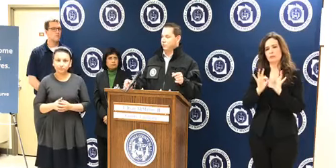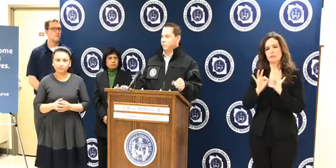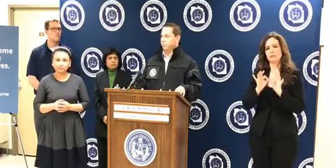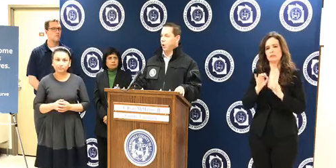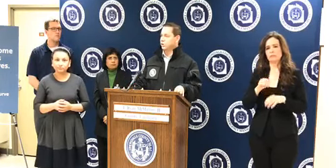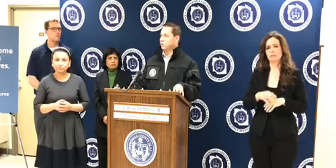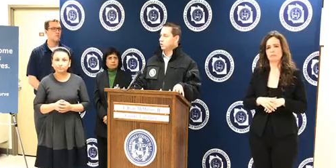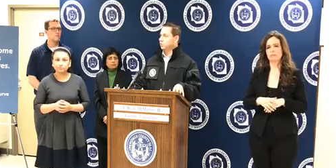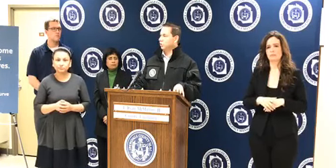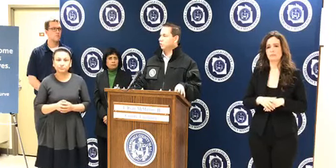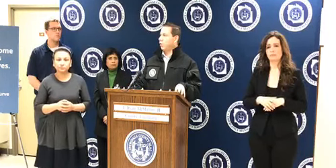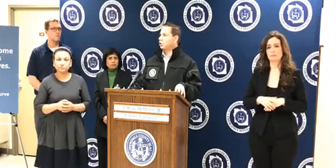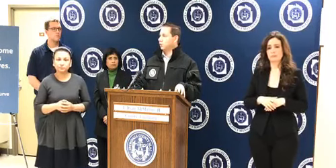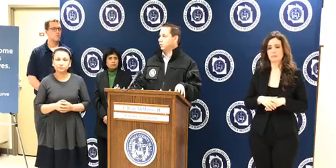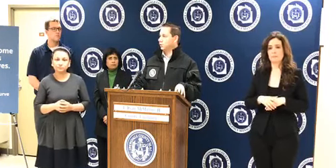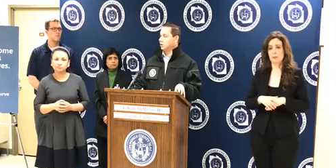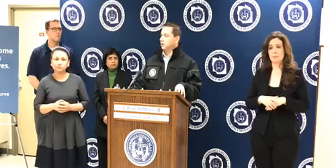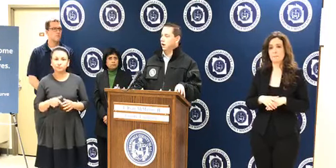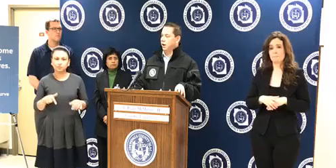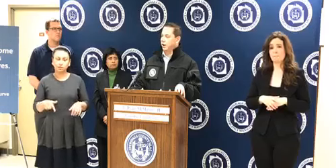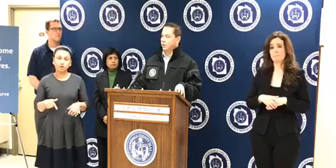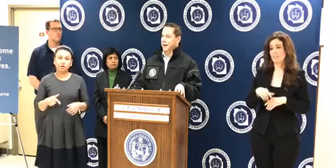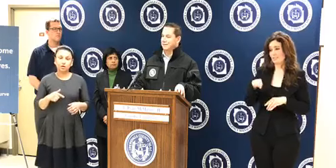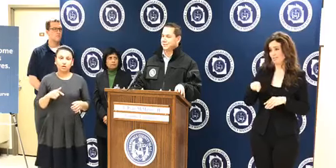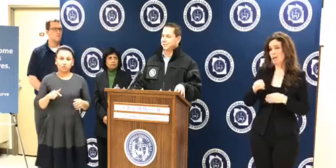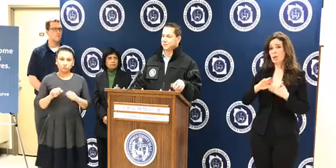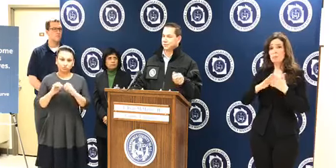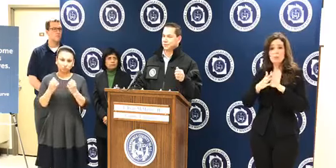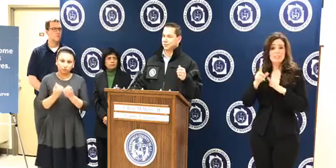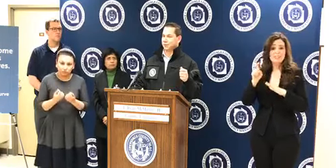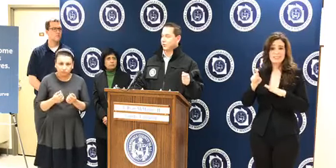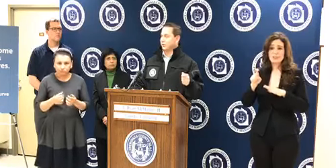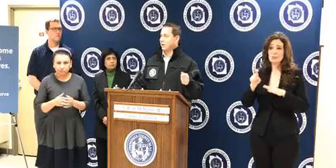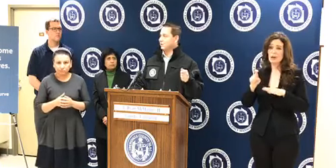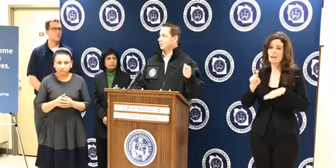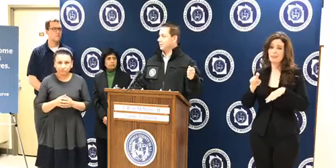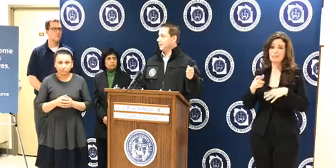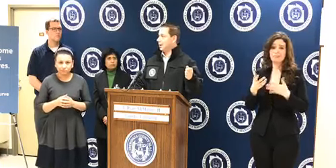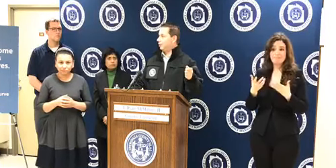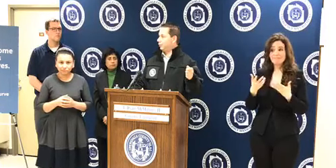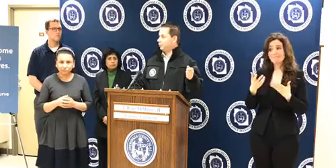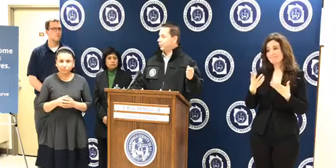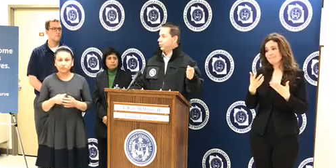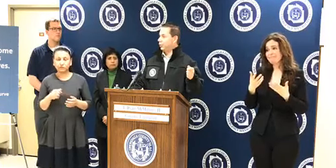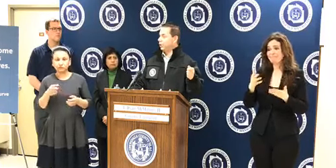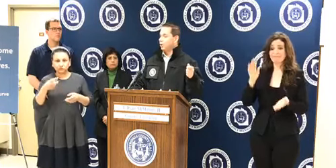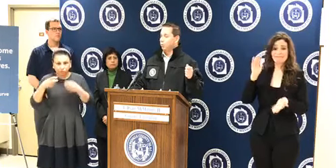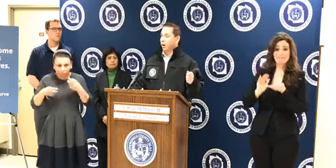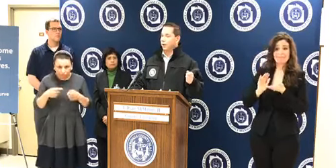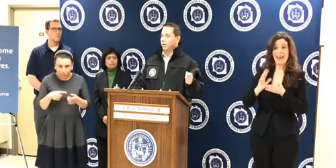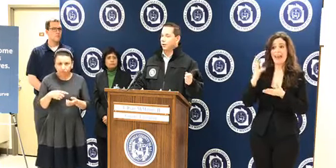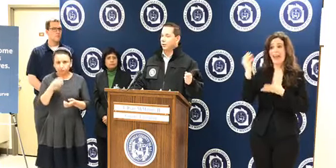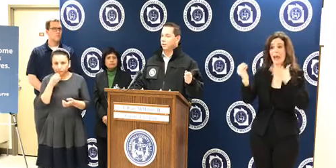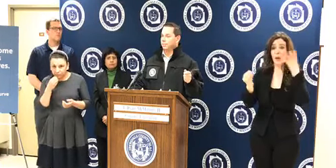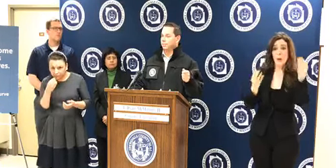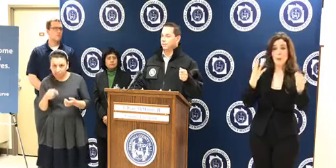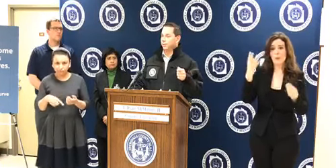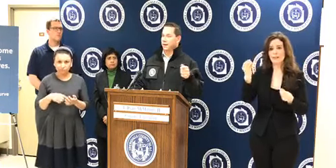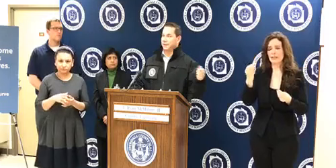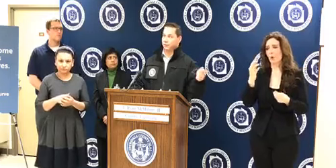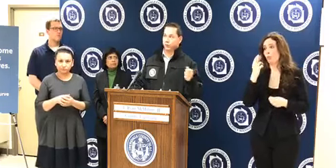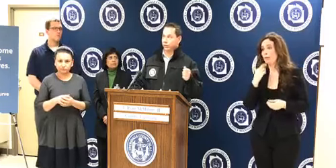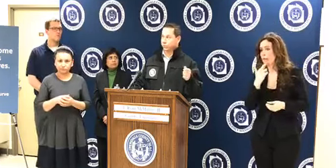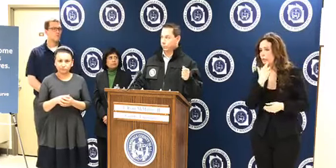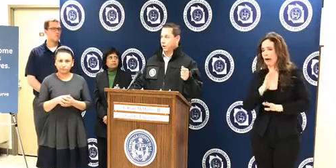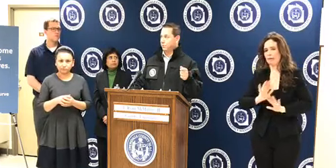have parts of the community functioning, not just restaurants doing takeout for food, but people